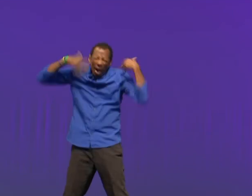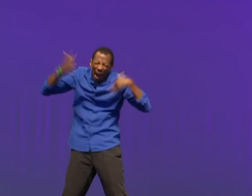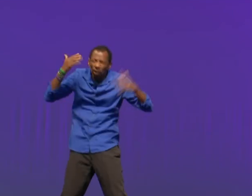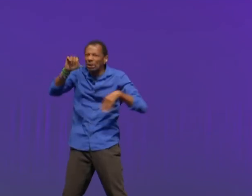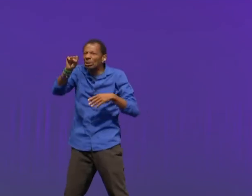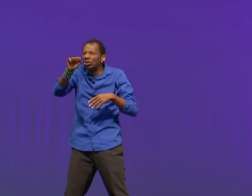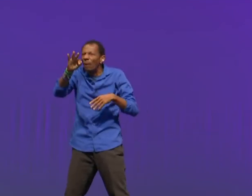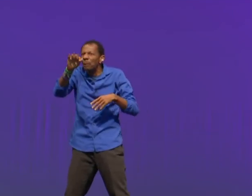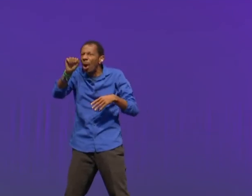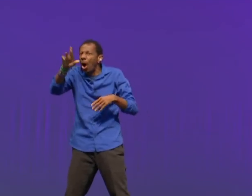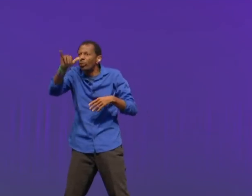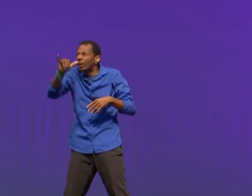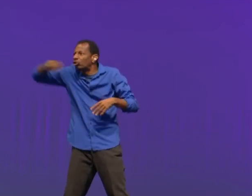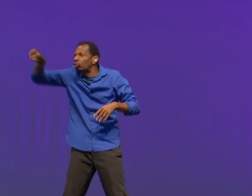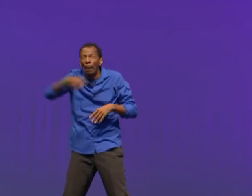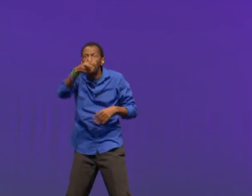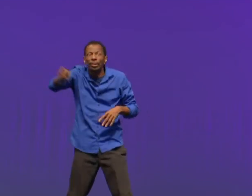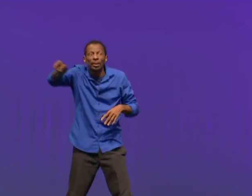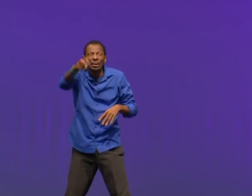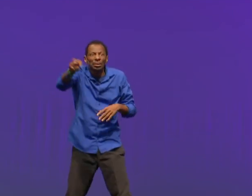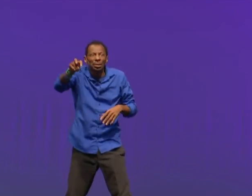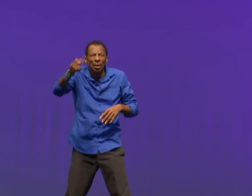on safari.